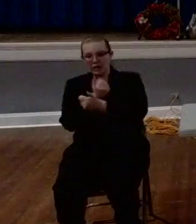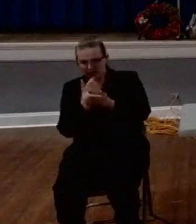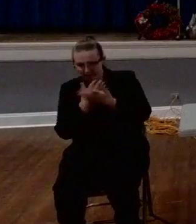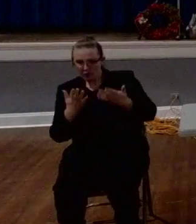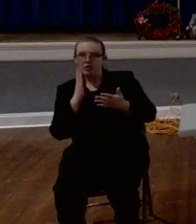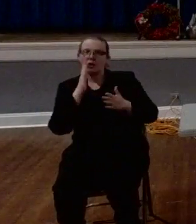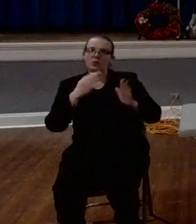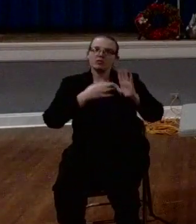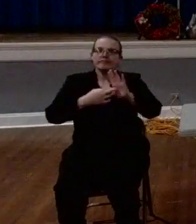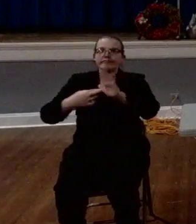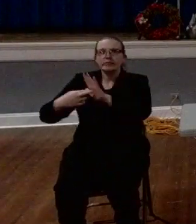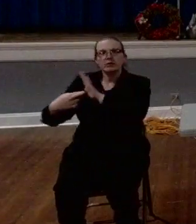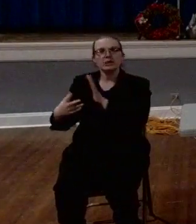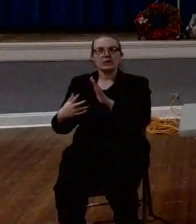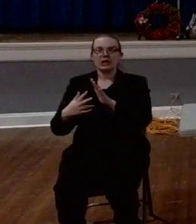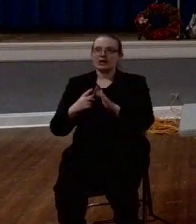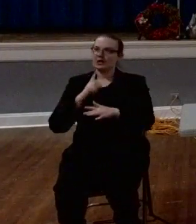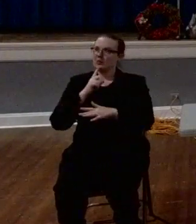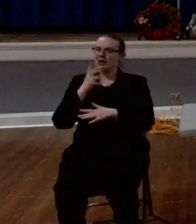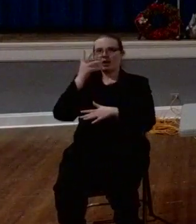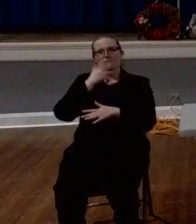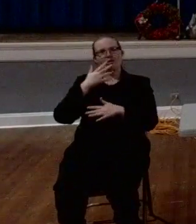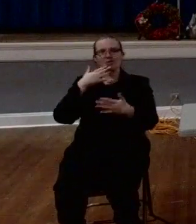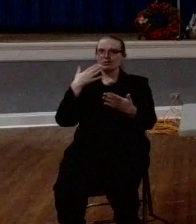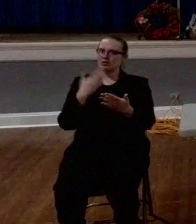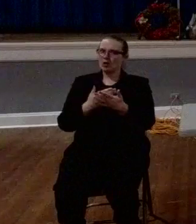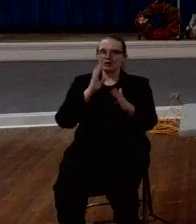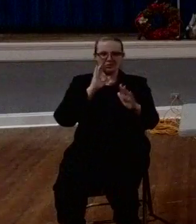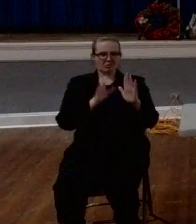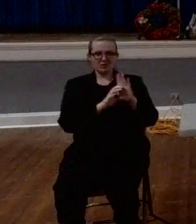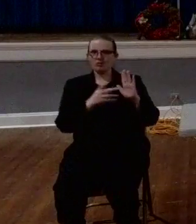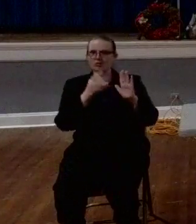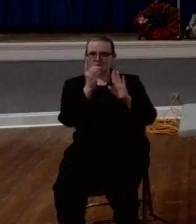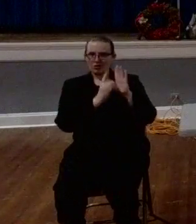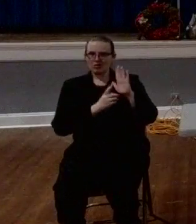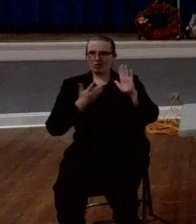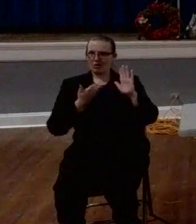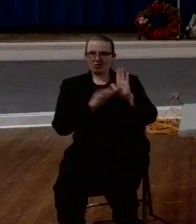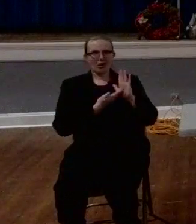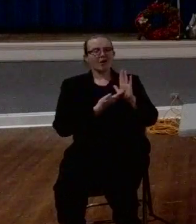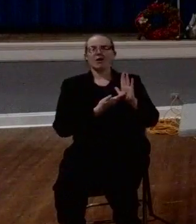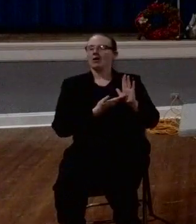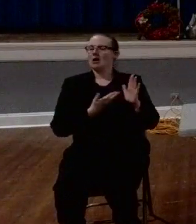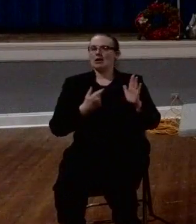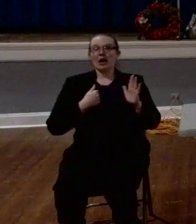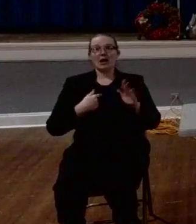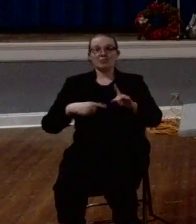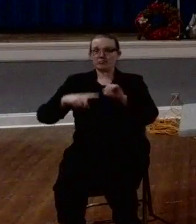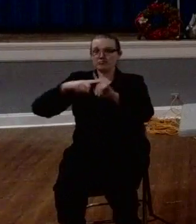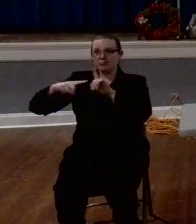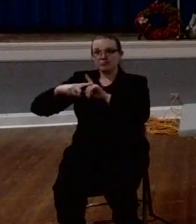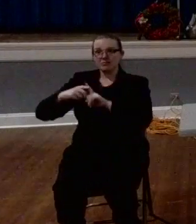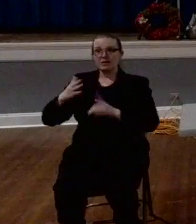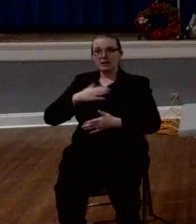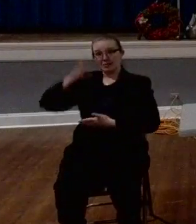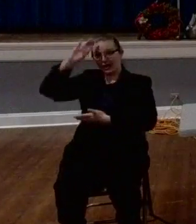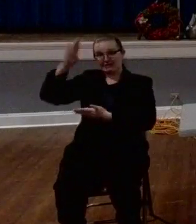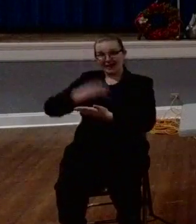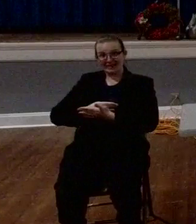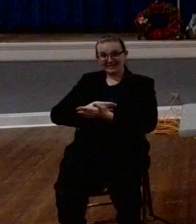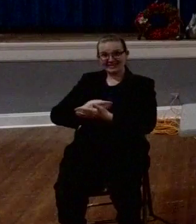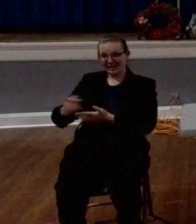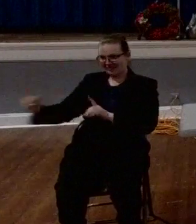going to be represented and it looked really, really great, the renderings that are there. We had a lot of really positive feedback. I brought my son with me this time around. He gave